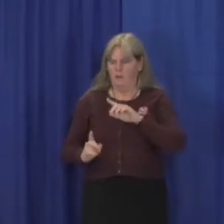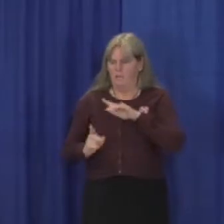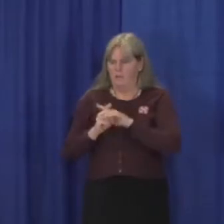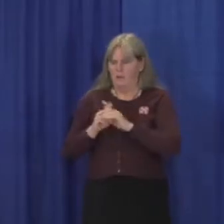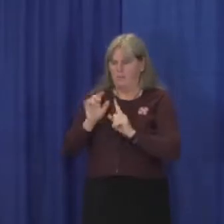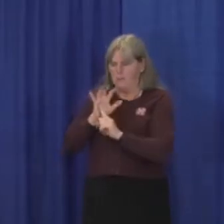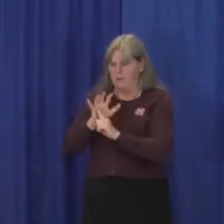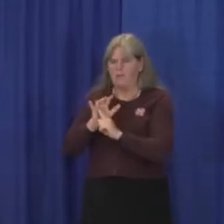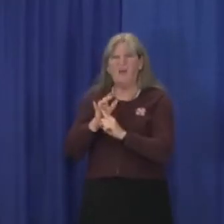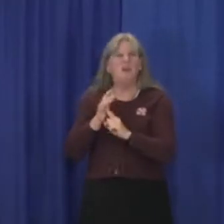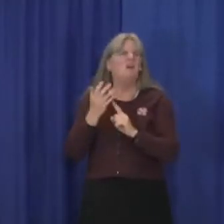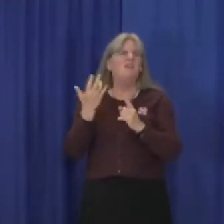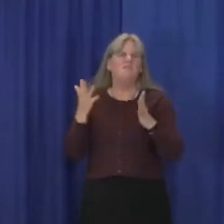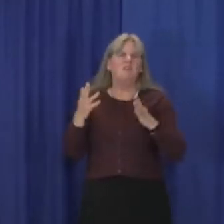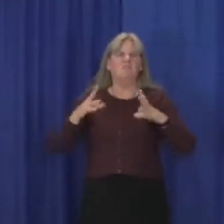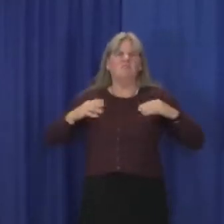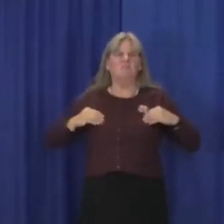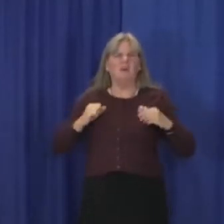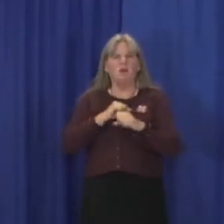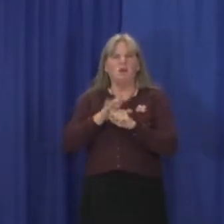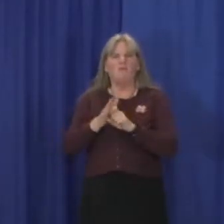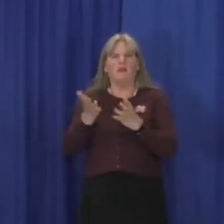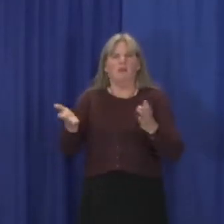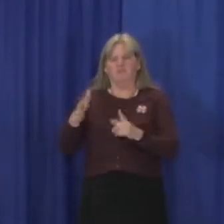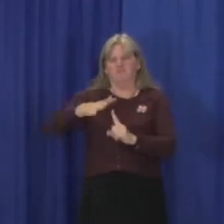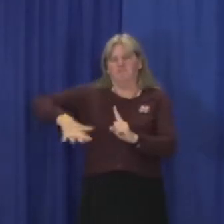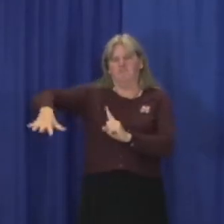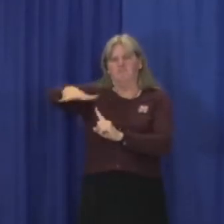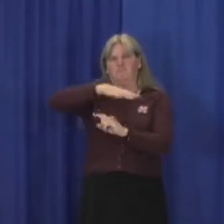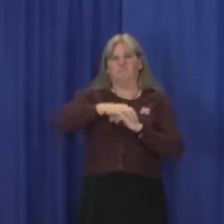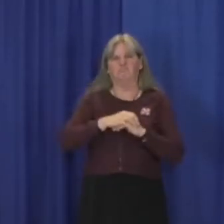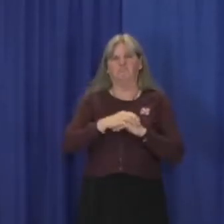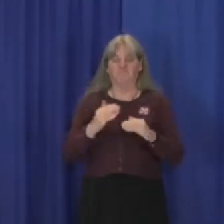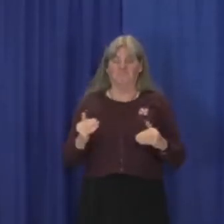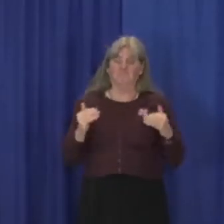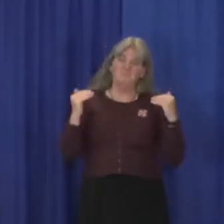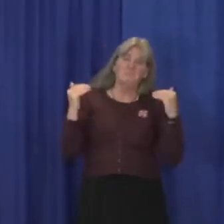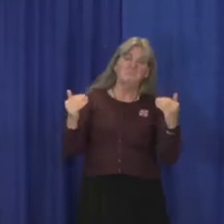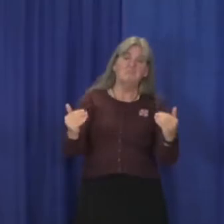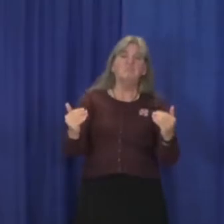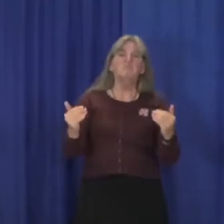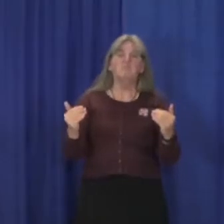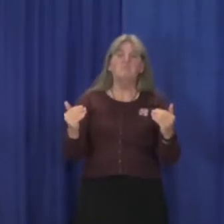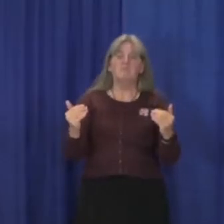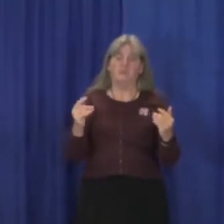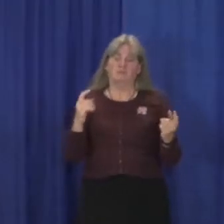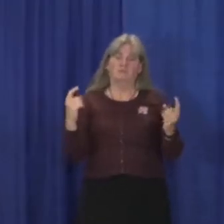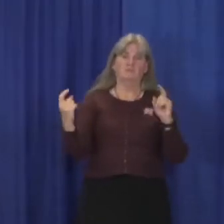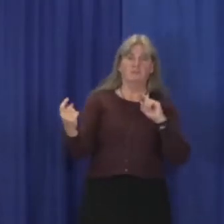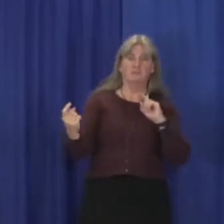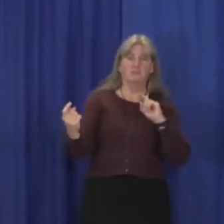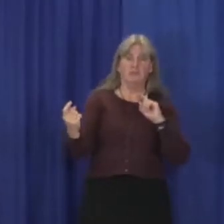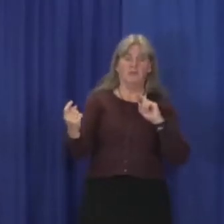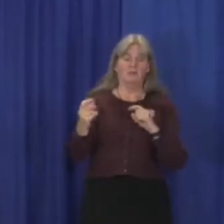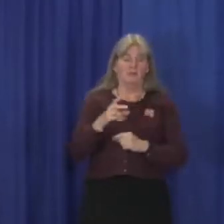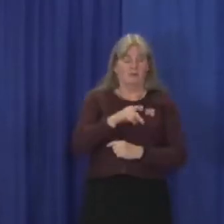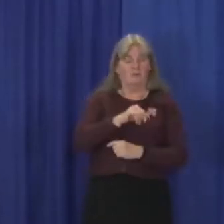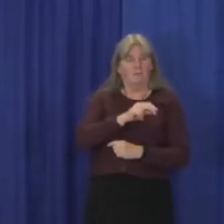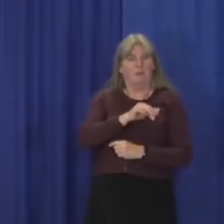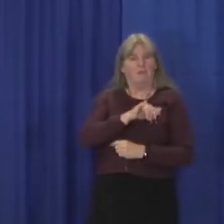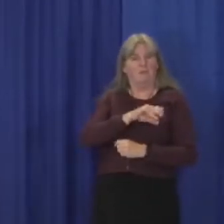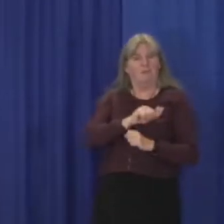living with COVID-19. We can forge ahead in the transition from pandemic to